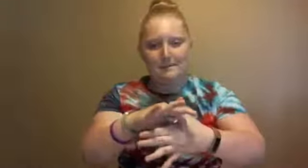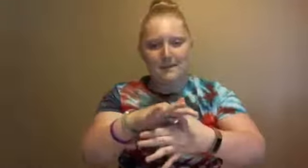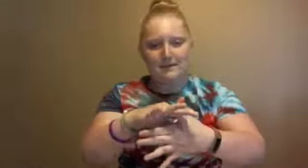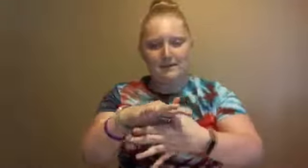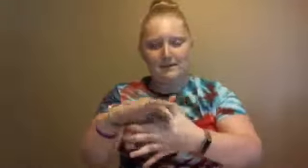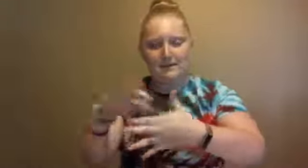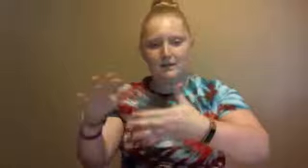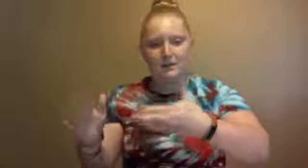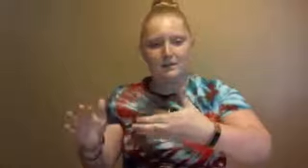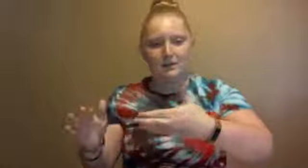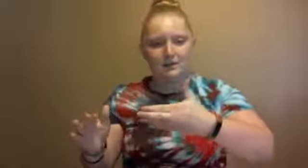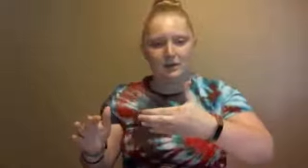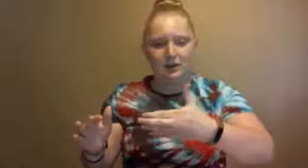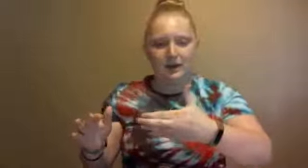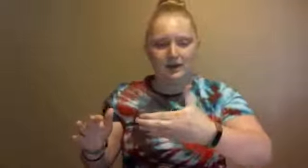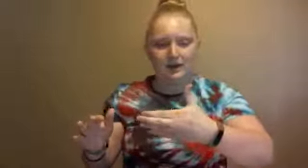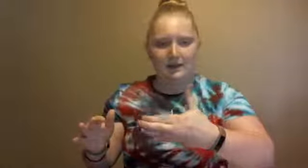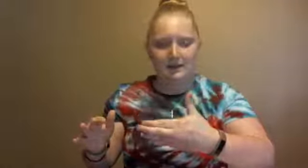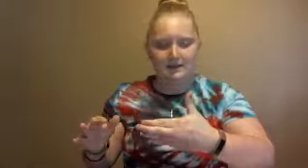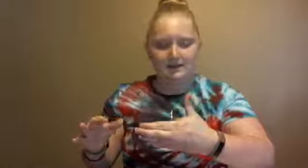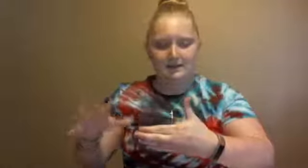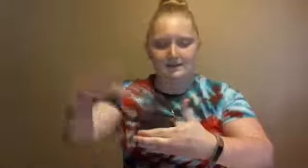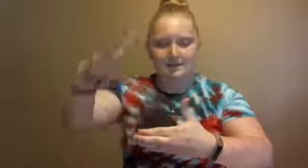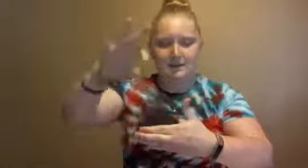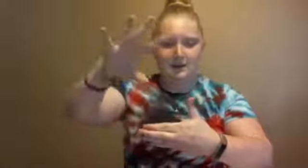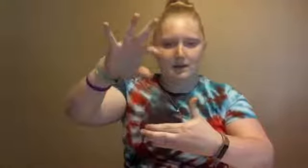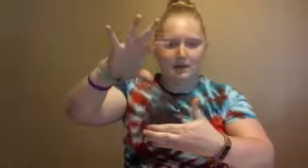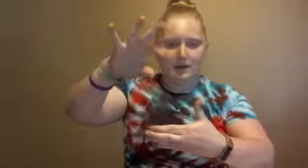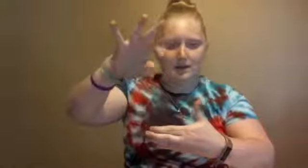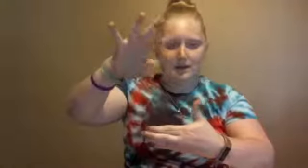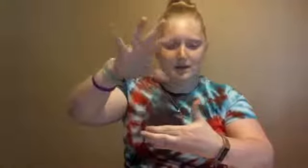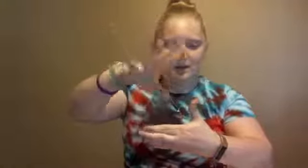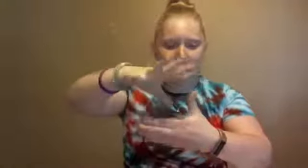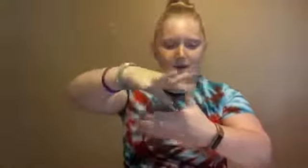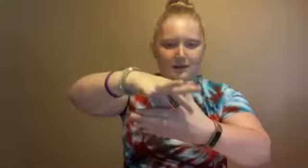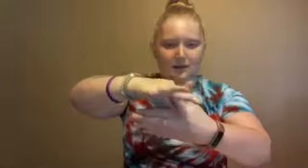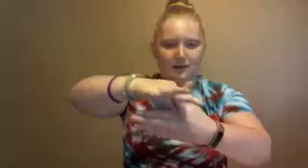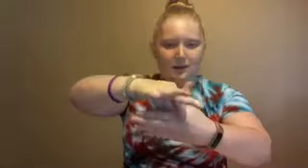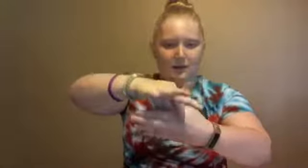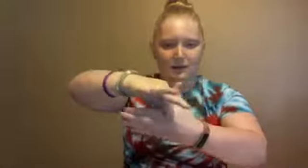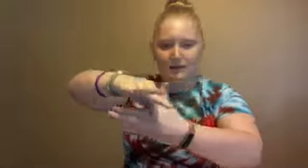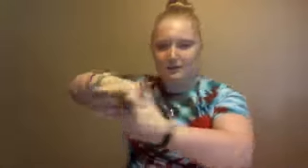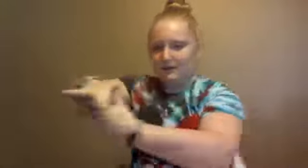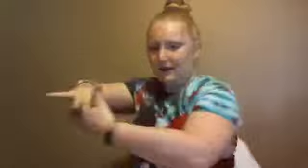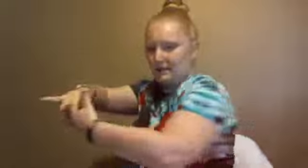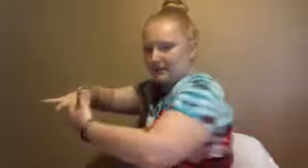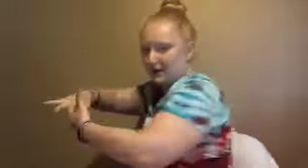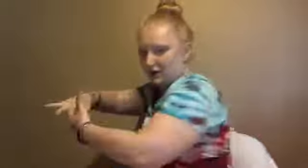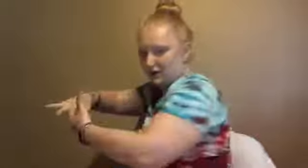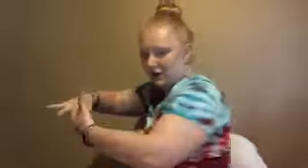Meat. So you put your hand like this, then you take your other hand and you almost like pinch your